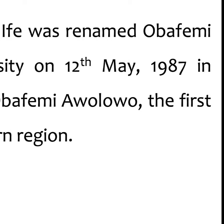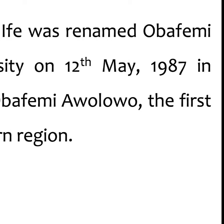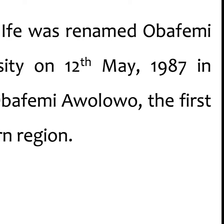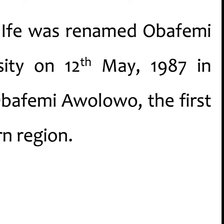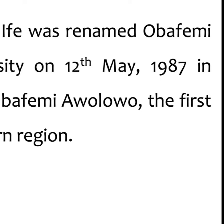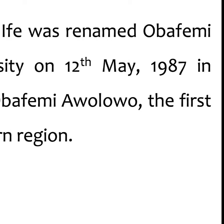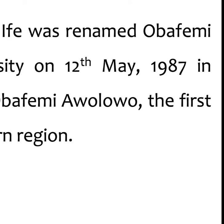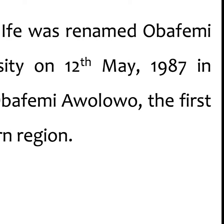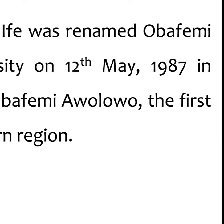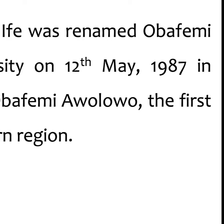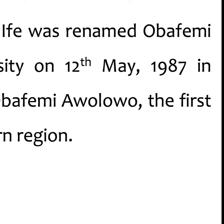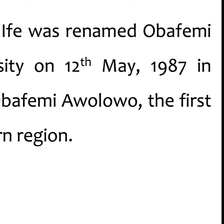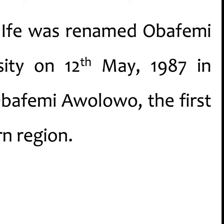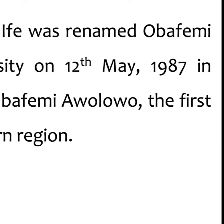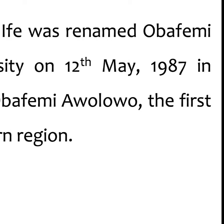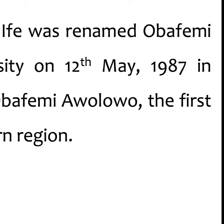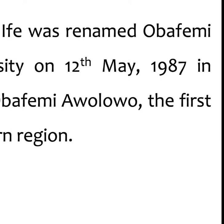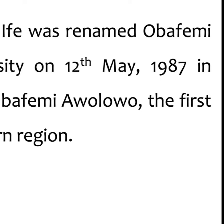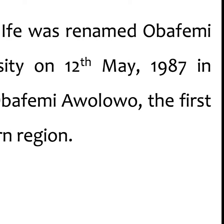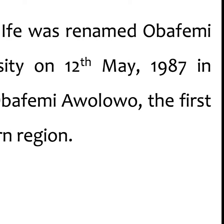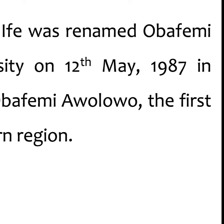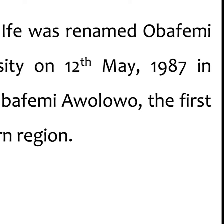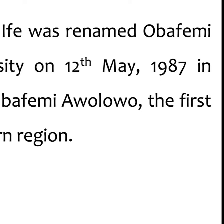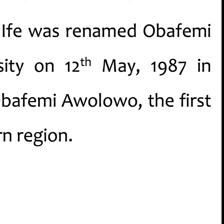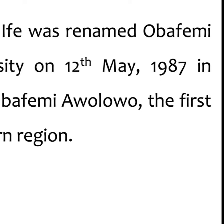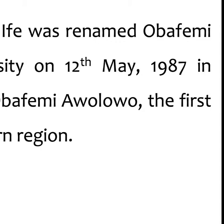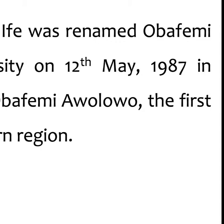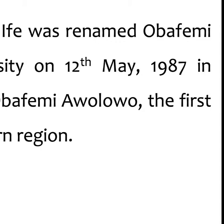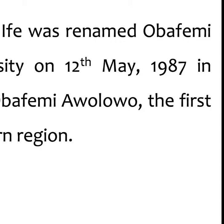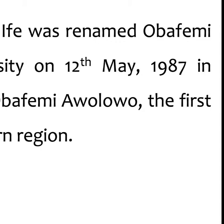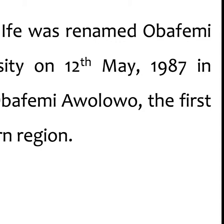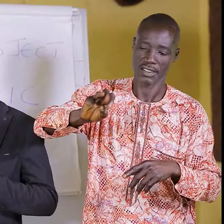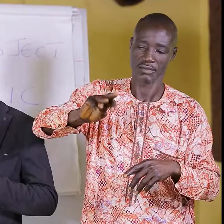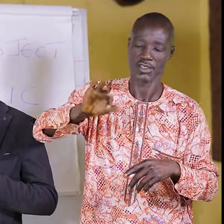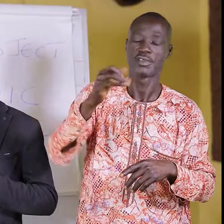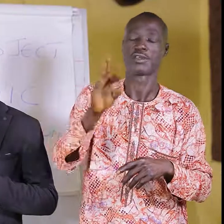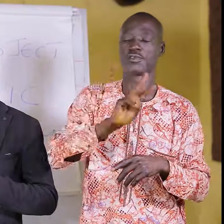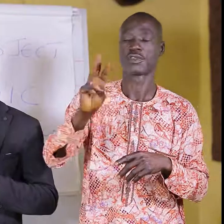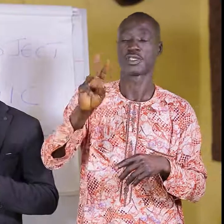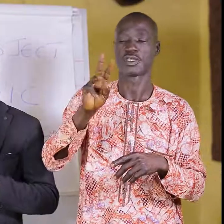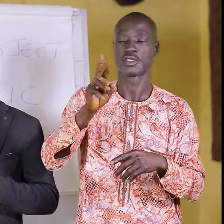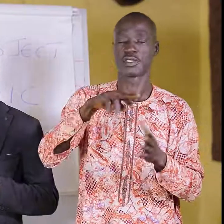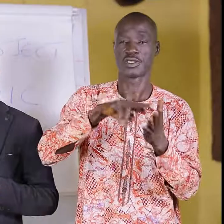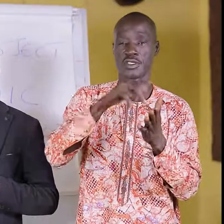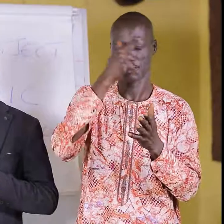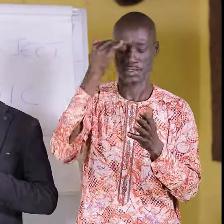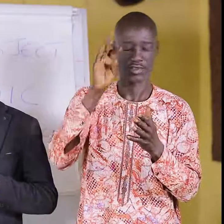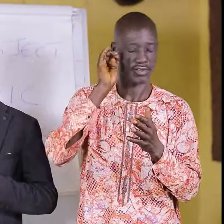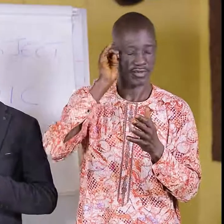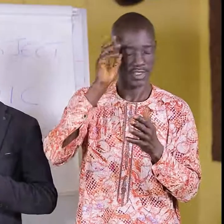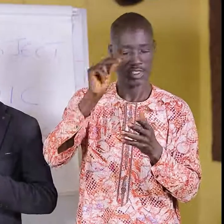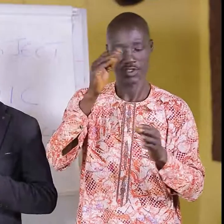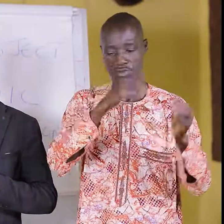1987 in honor of Chief Obafemi Awolowo, the first premier of Western region. So we can see that because of his